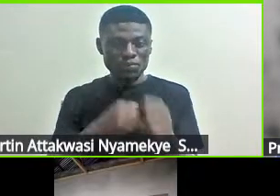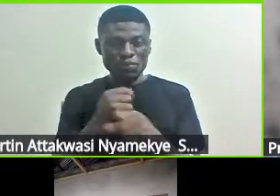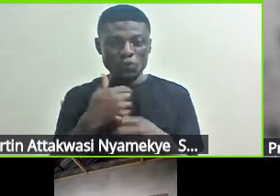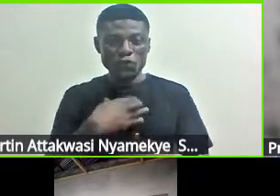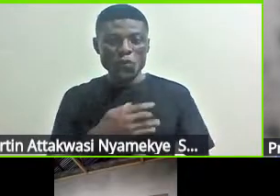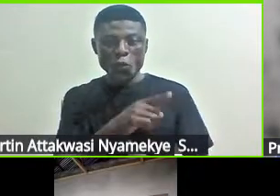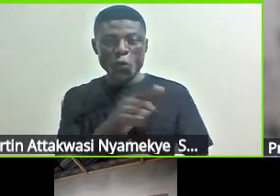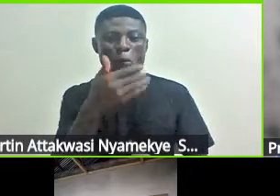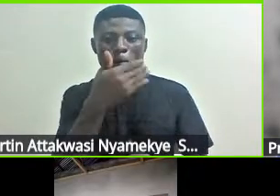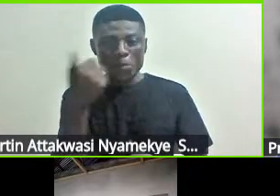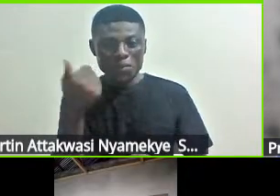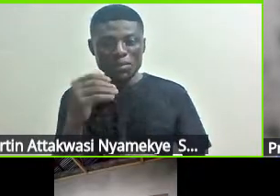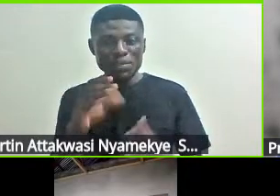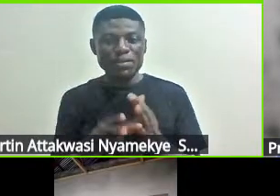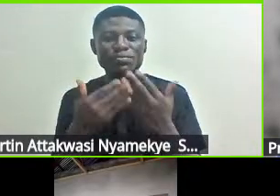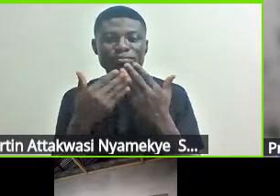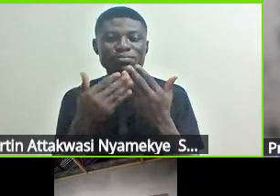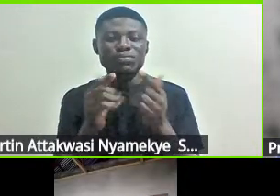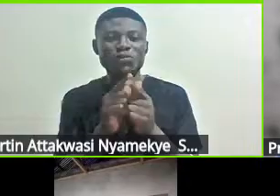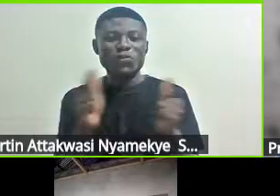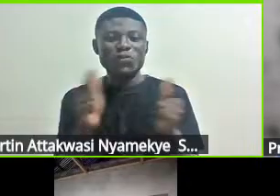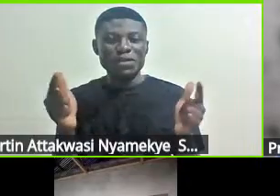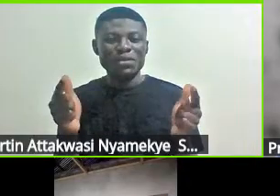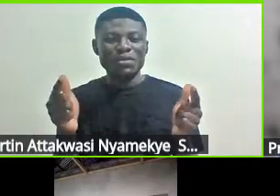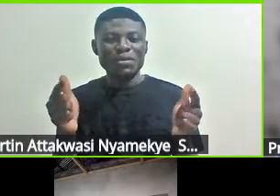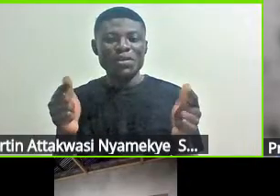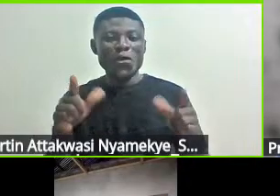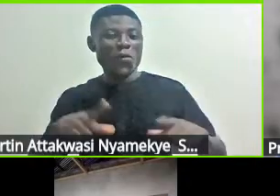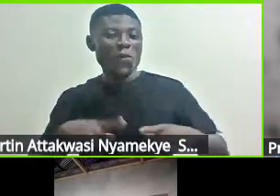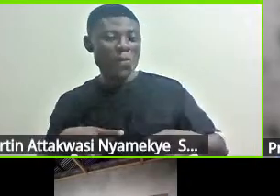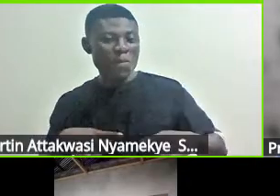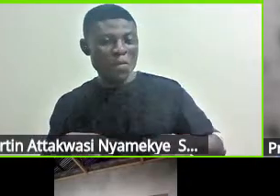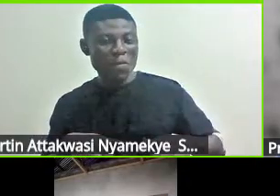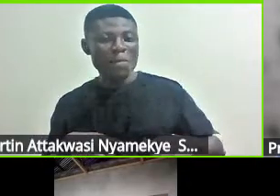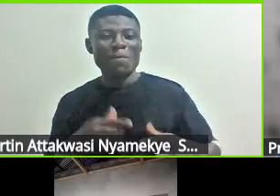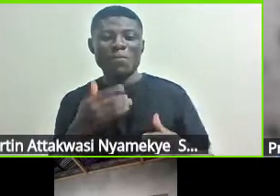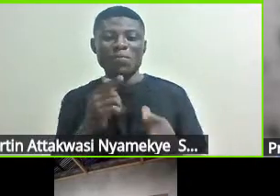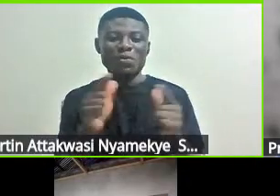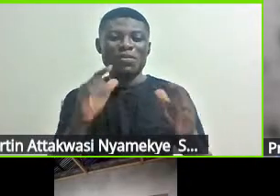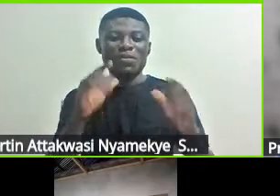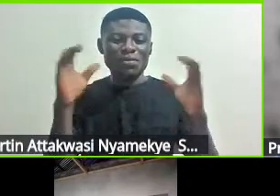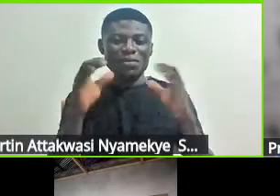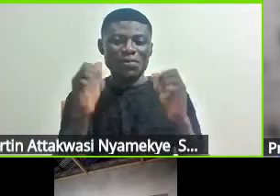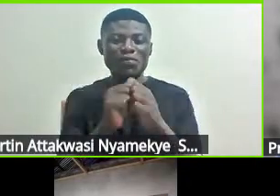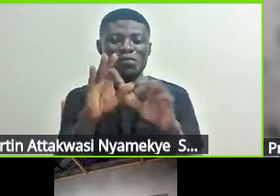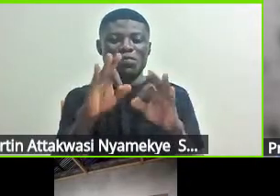have a great holidays, great celebrations with your family. We